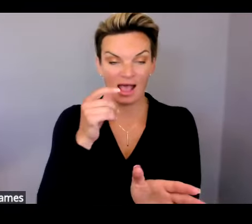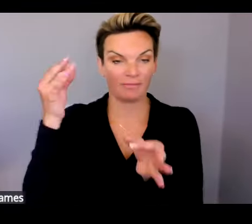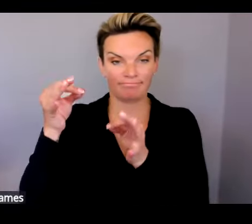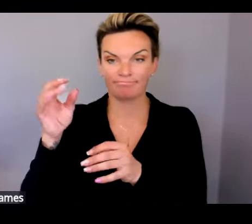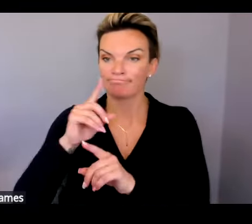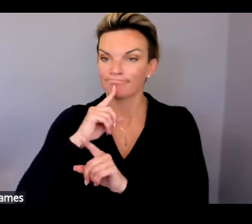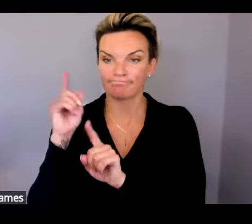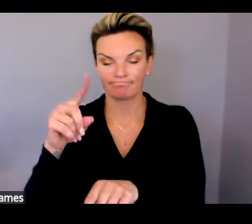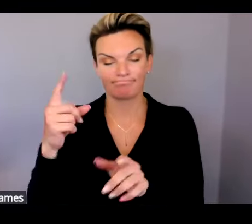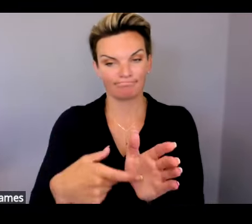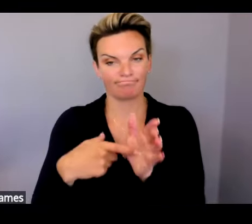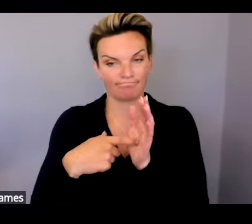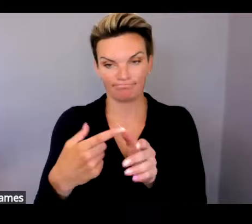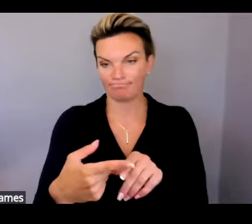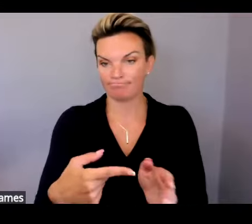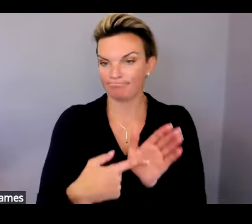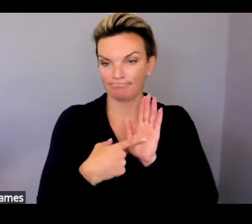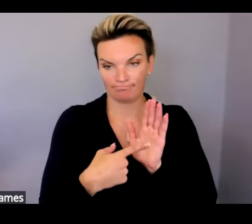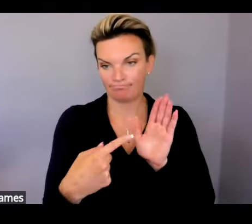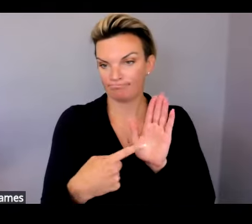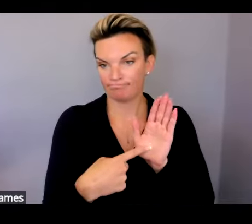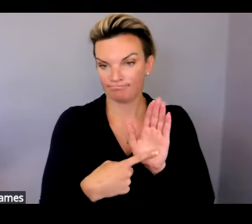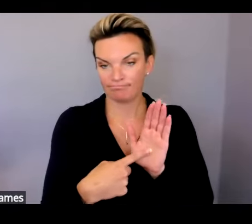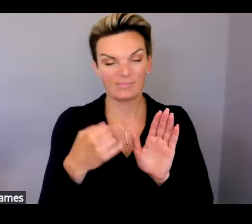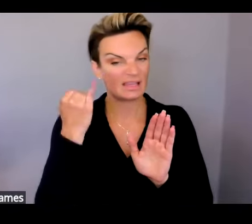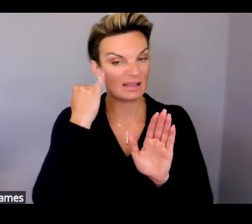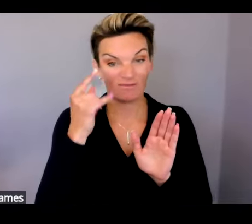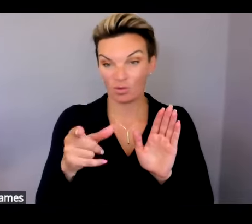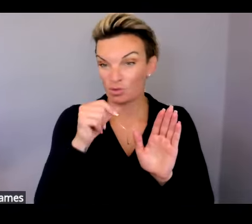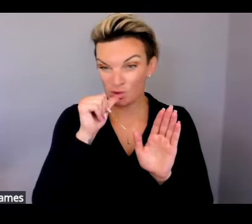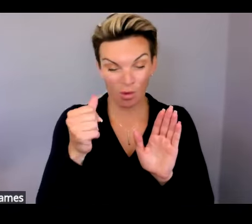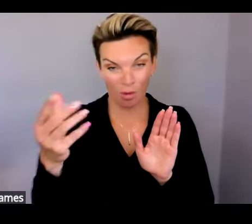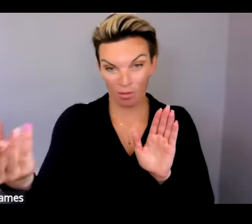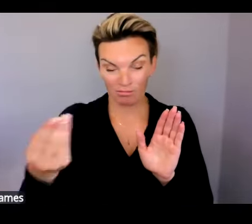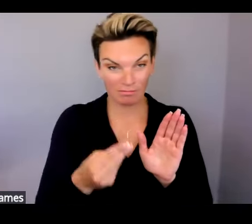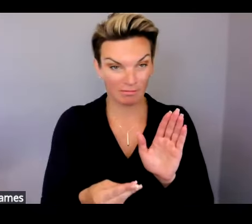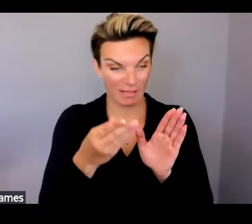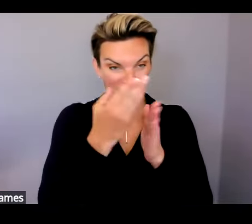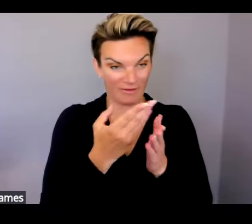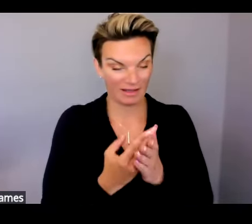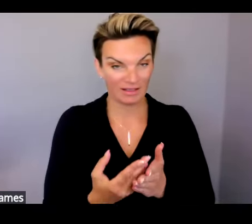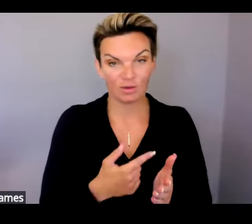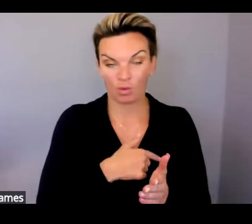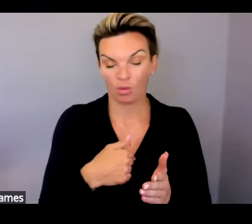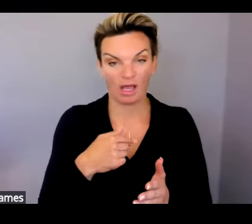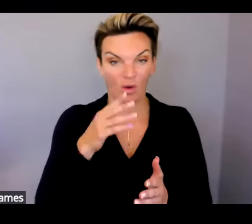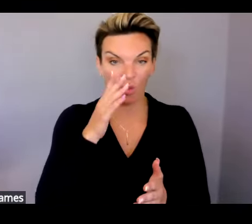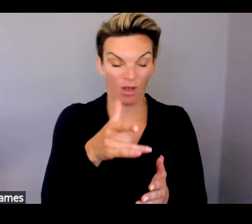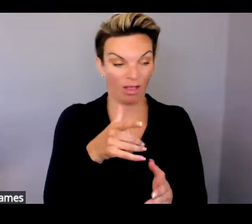perhaps if you do not submit to us the evidence, we're going to draw some conclusion.